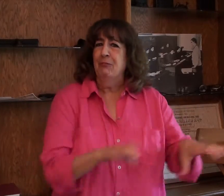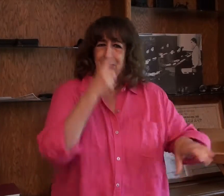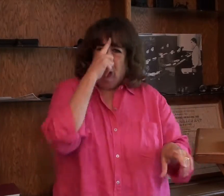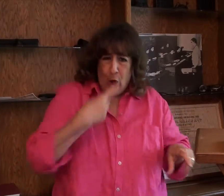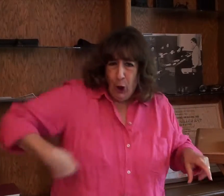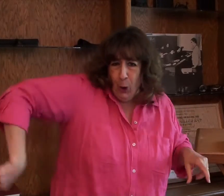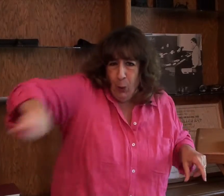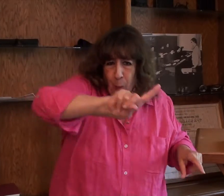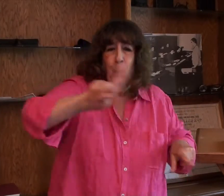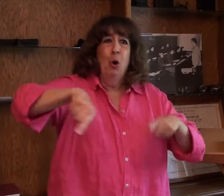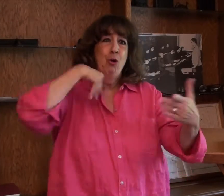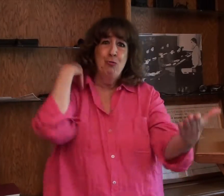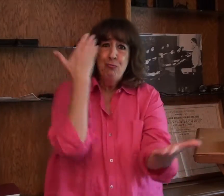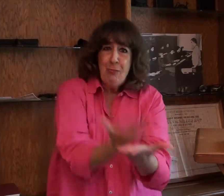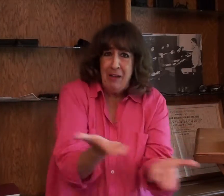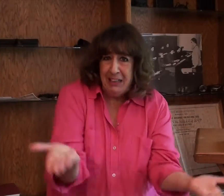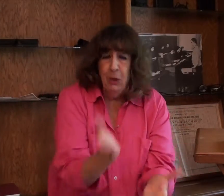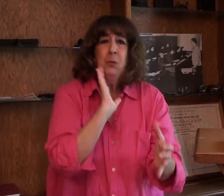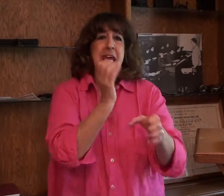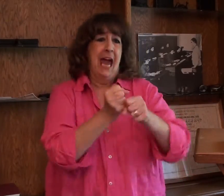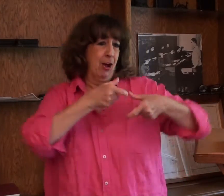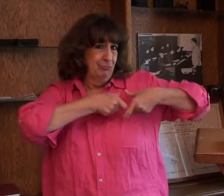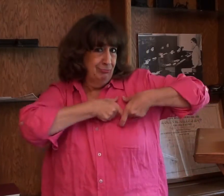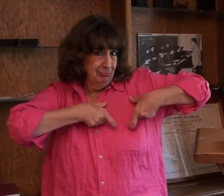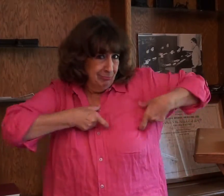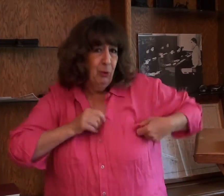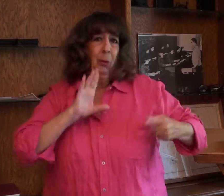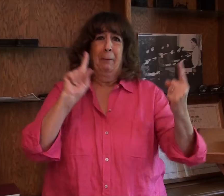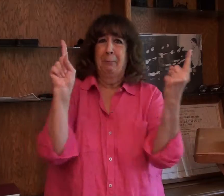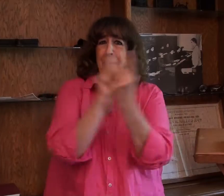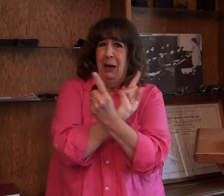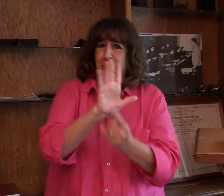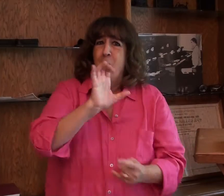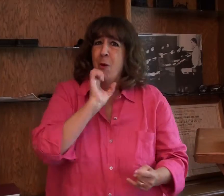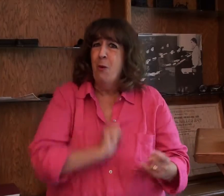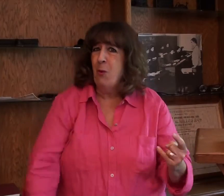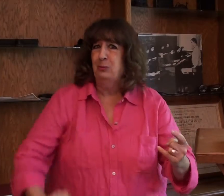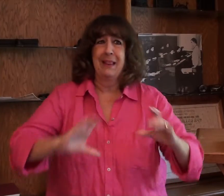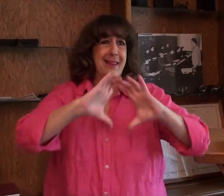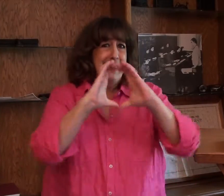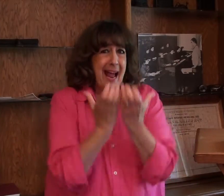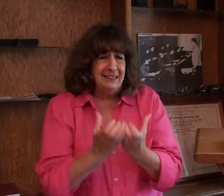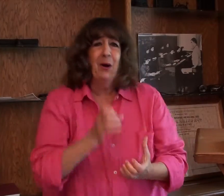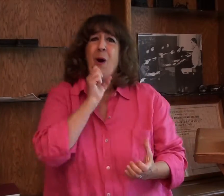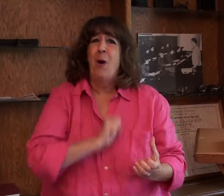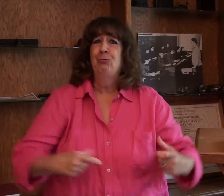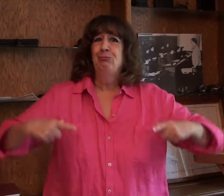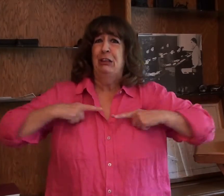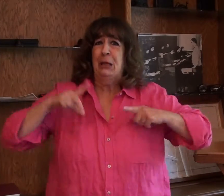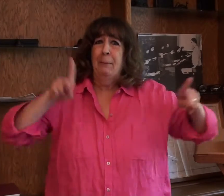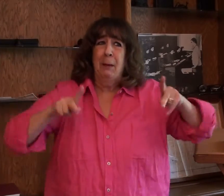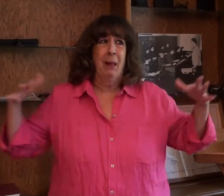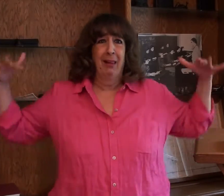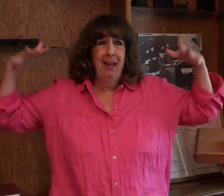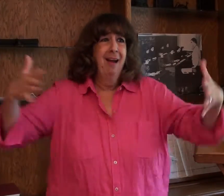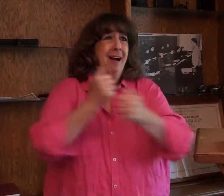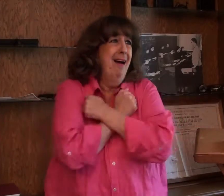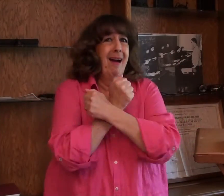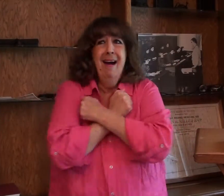so many different activities here on campus. When you arrive, you'll get your registration badge. You'll meet your old classmates and people